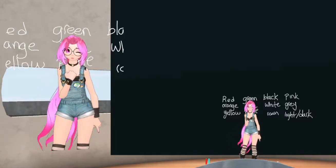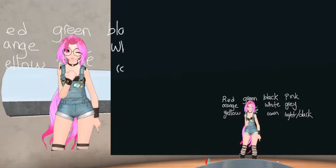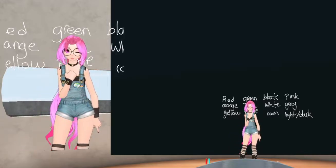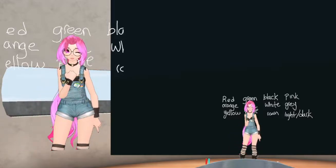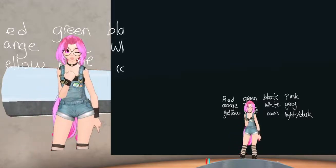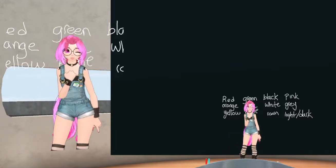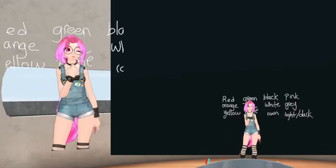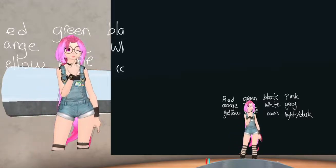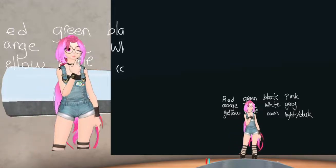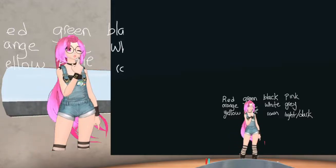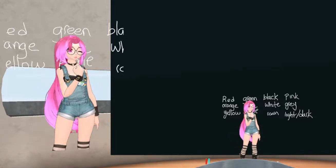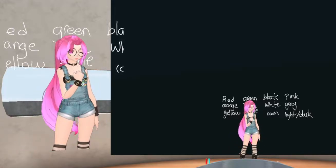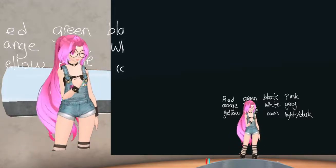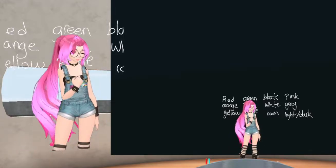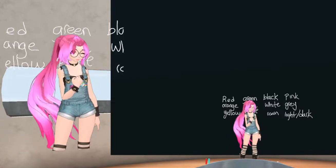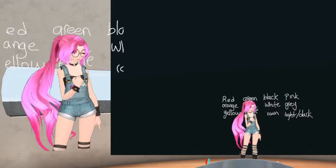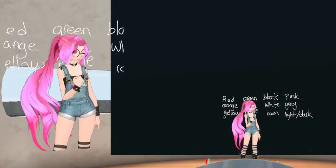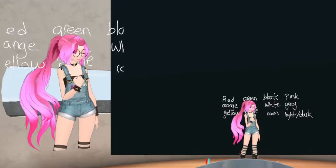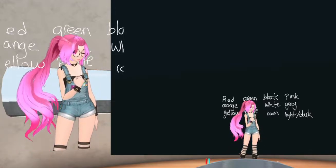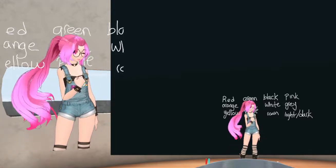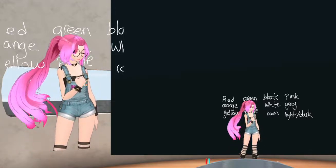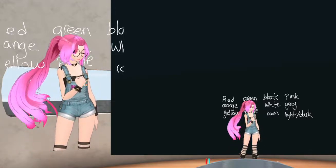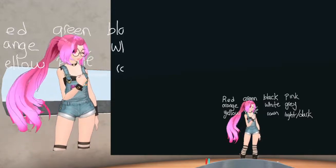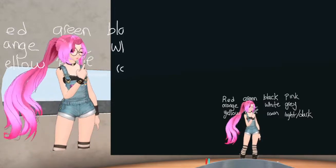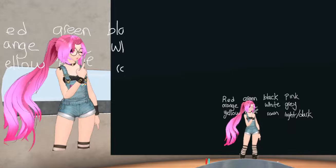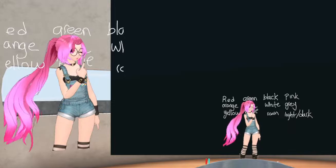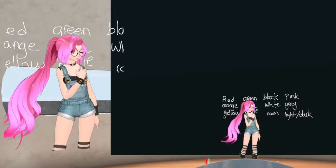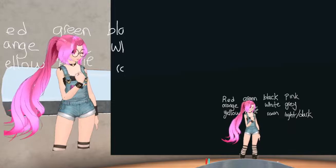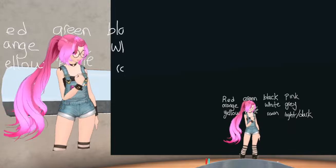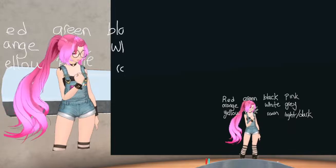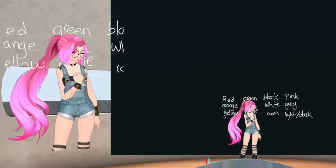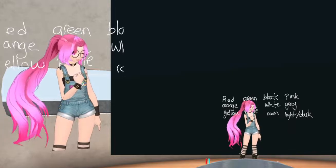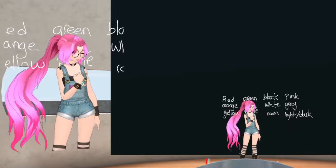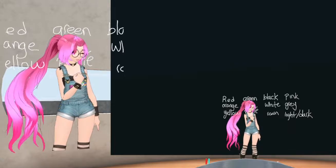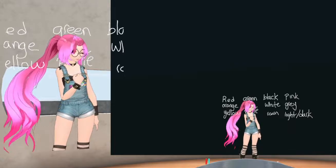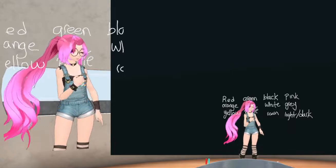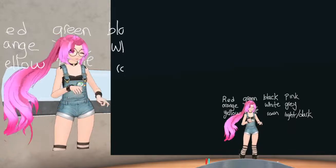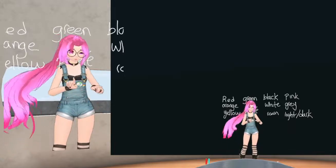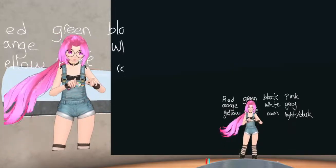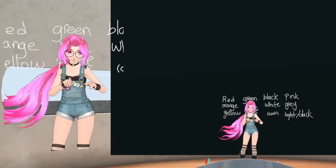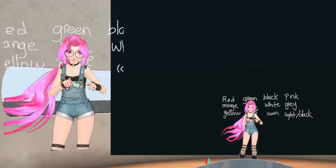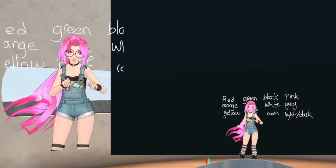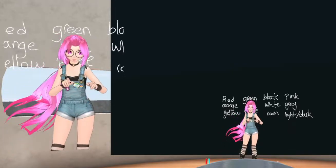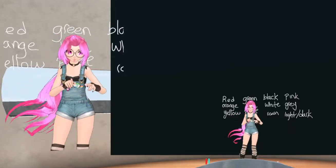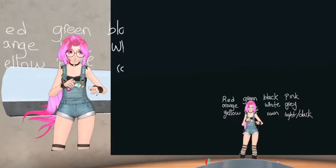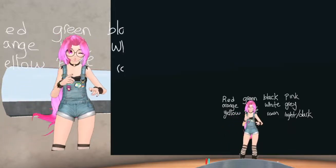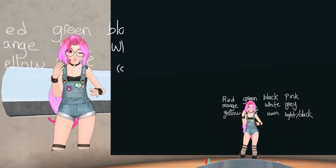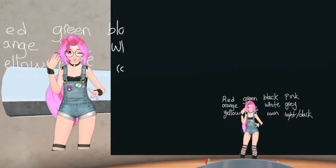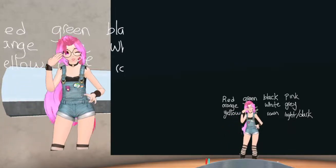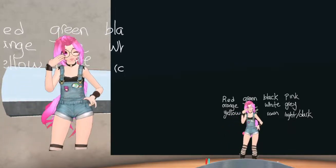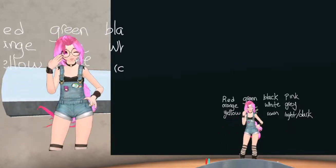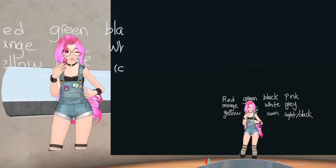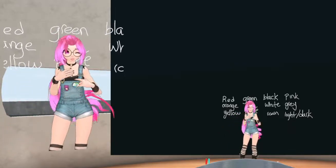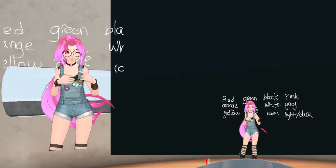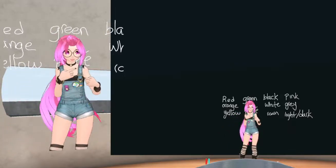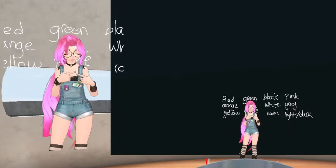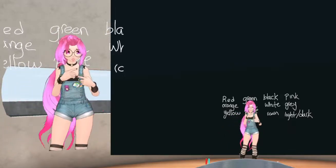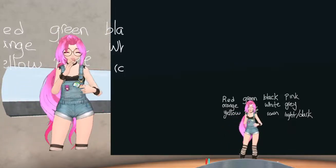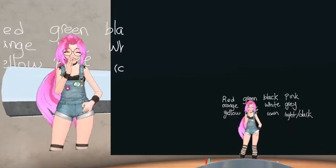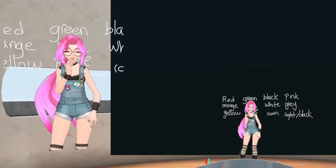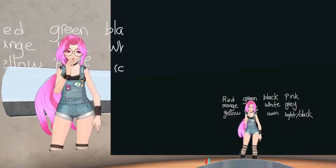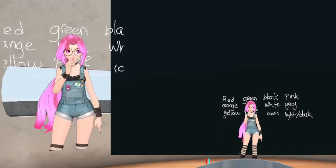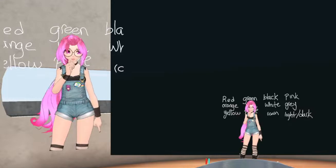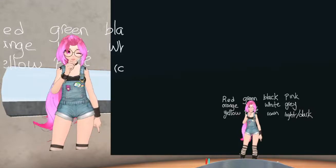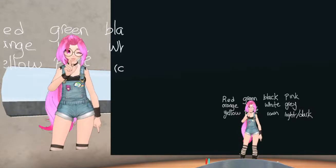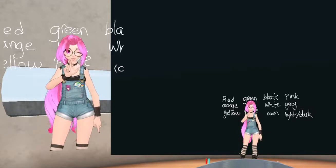Red, red, red. Also, in case you didn't know, the